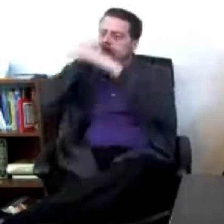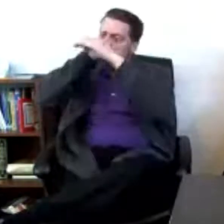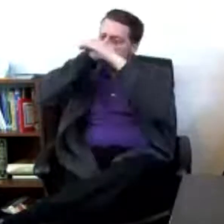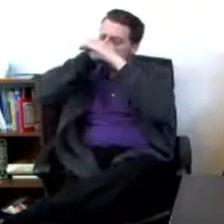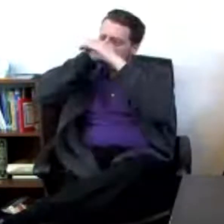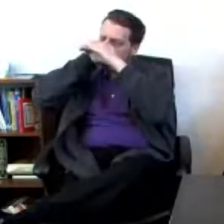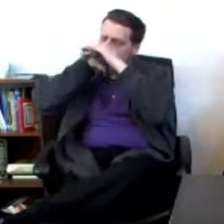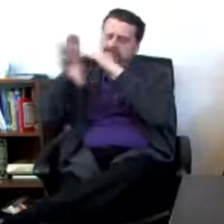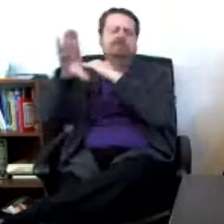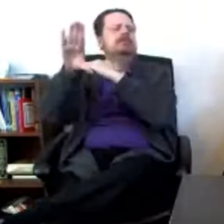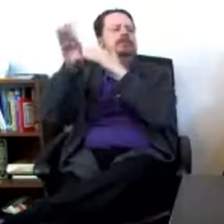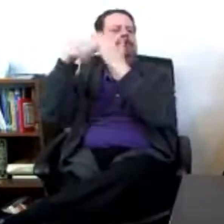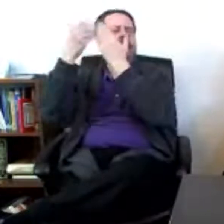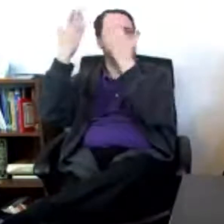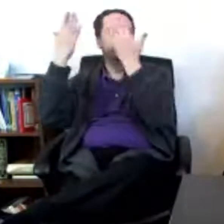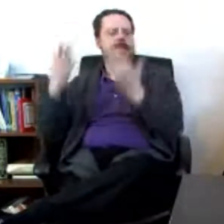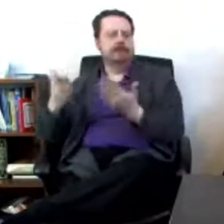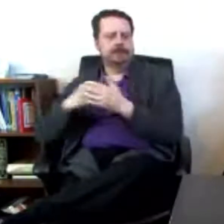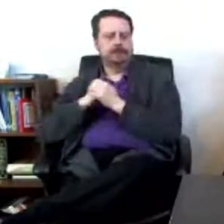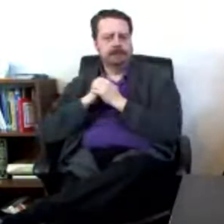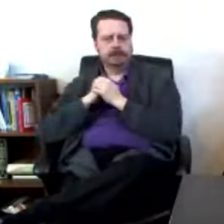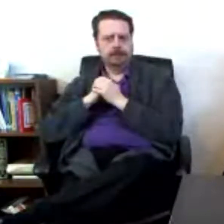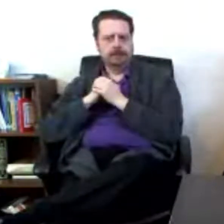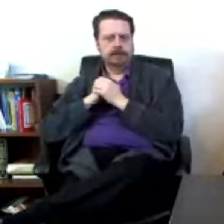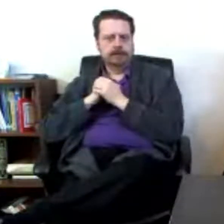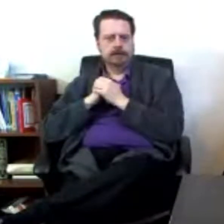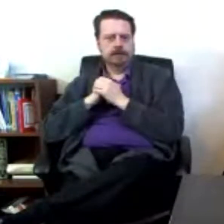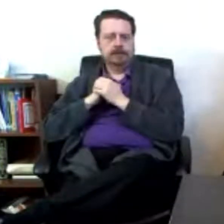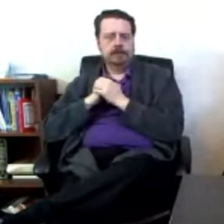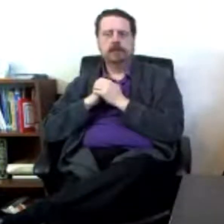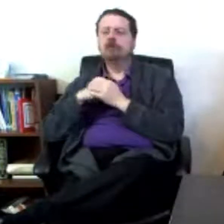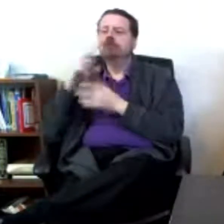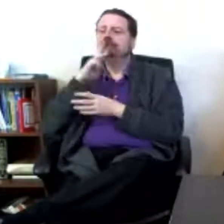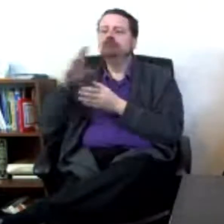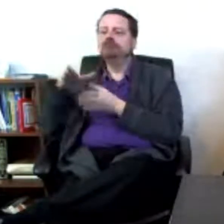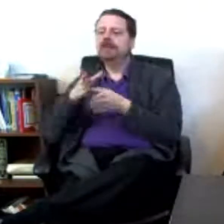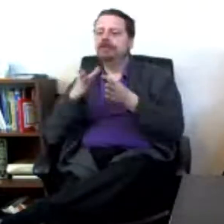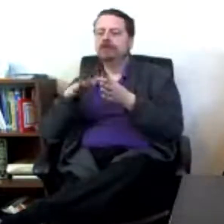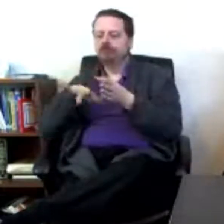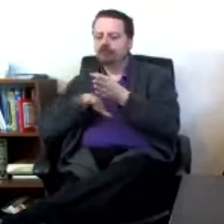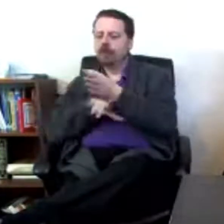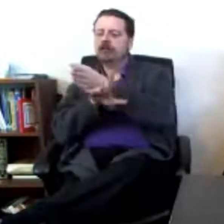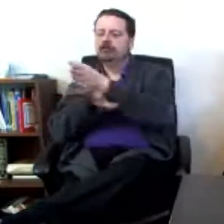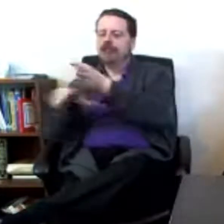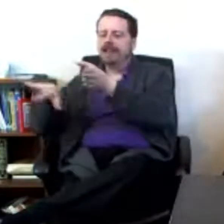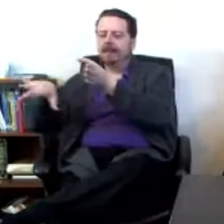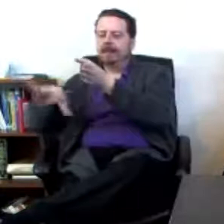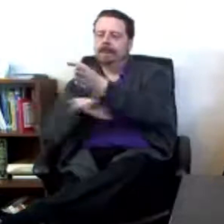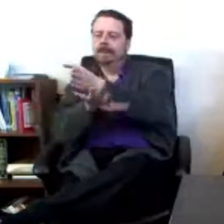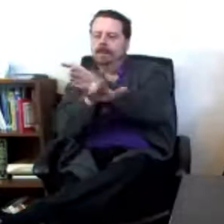into paradise, under which rivers run,